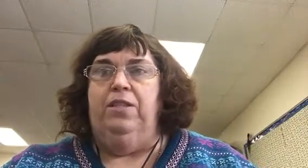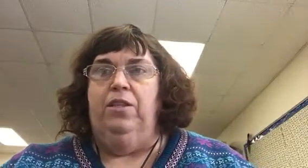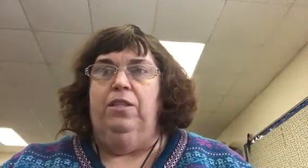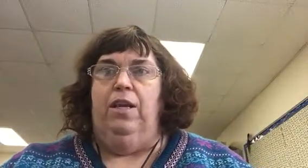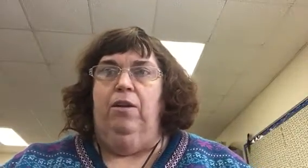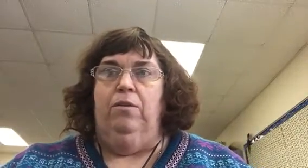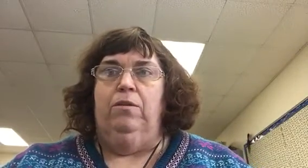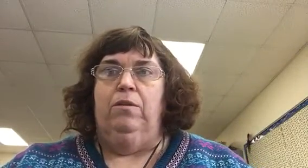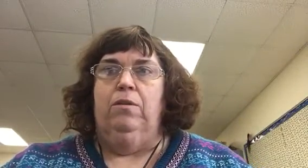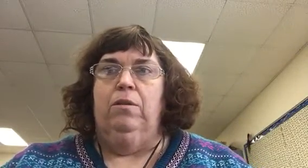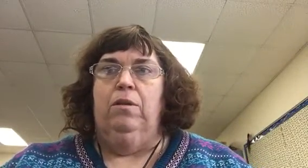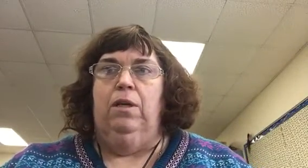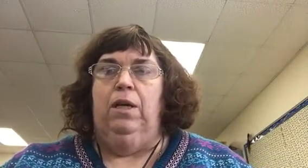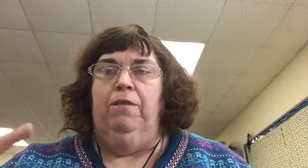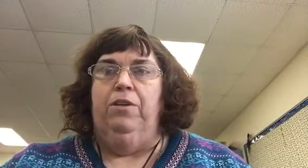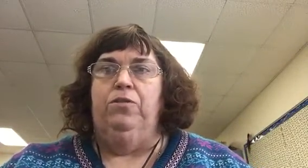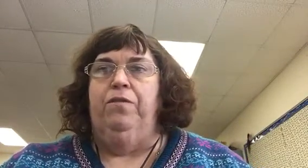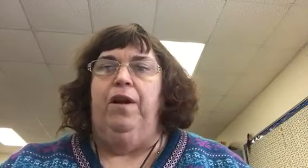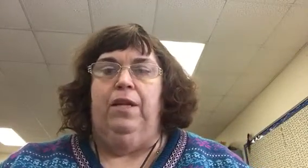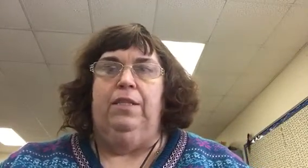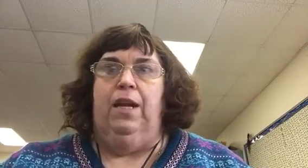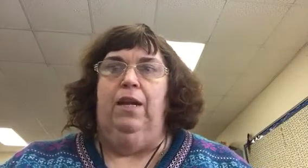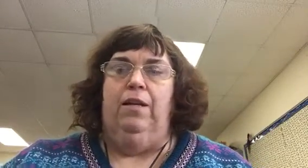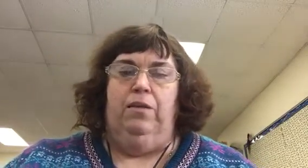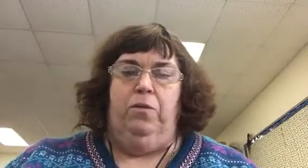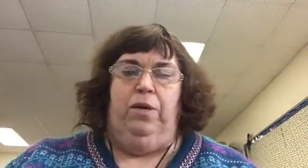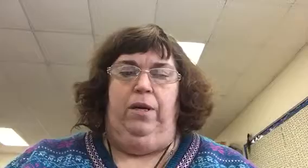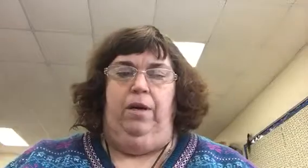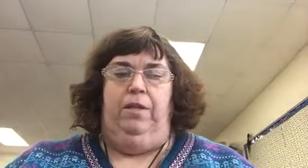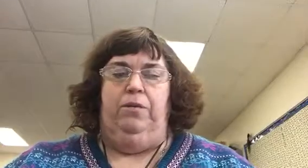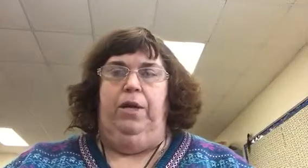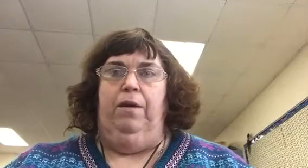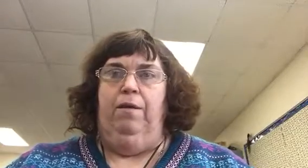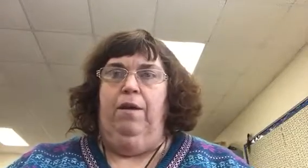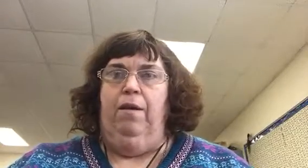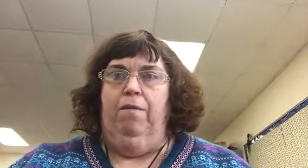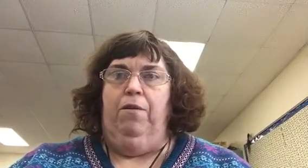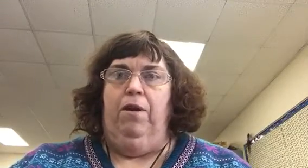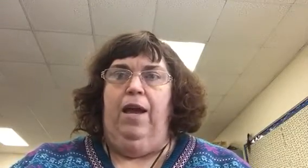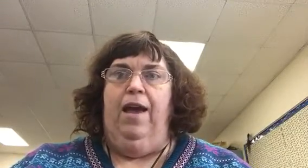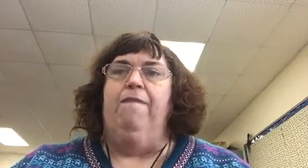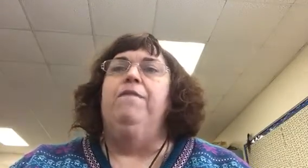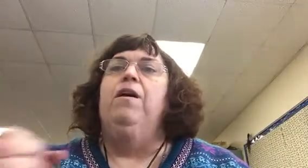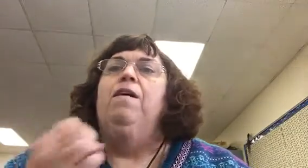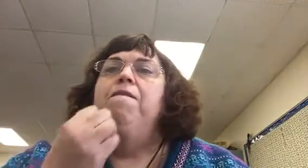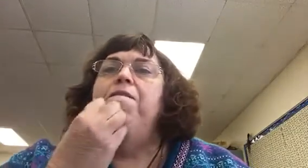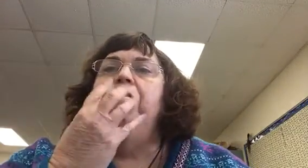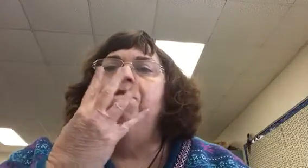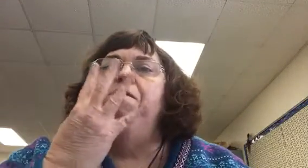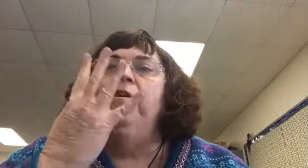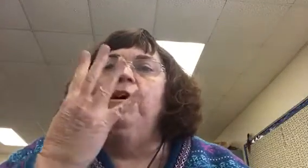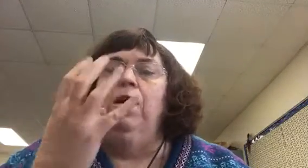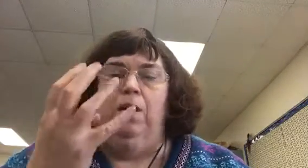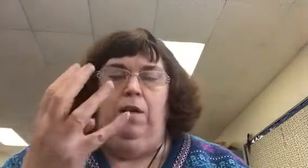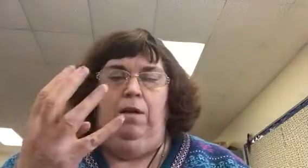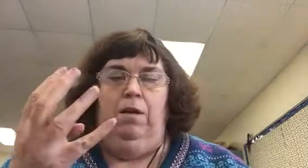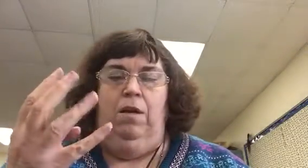These are the sounds in visual phonics that Aiden is working on this week. For F, F.